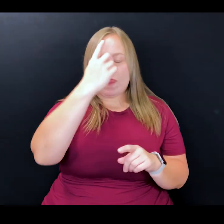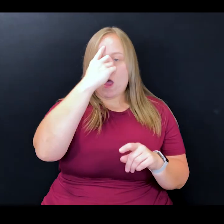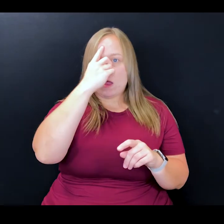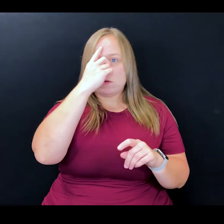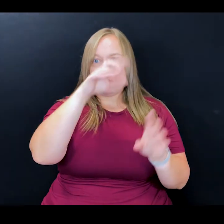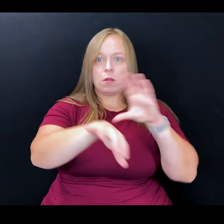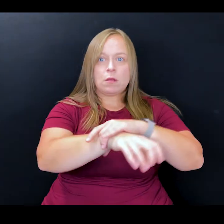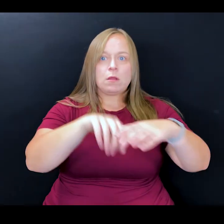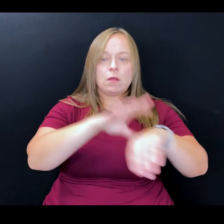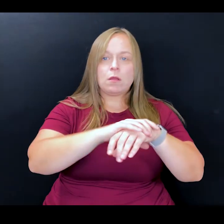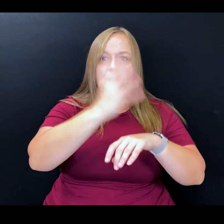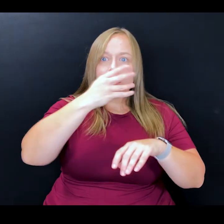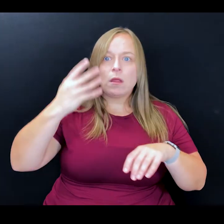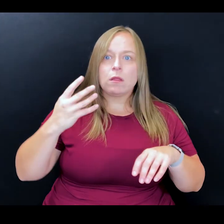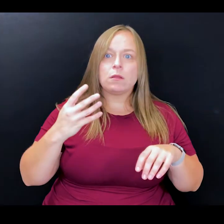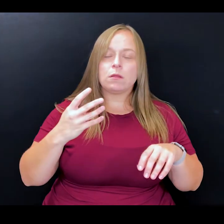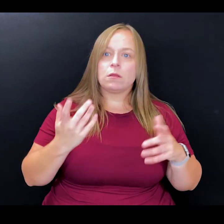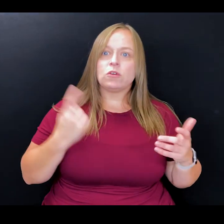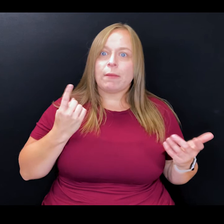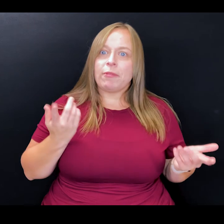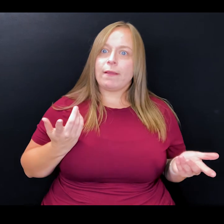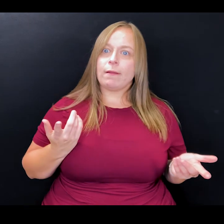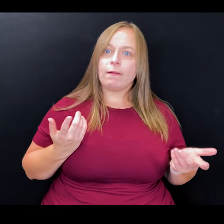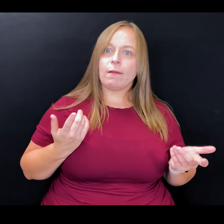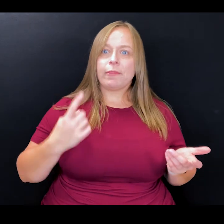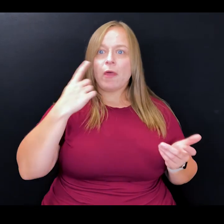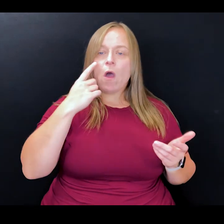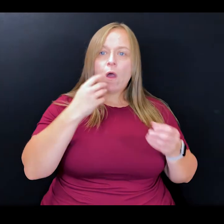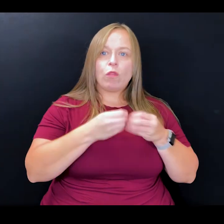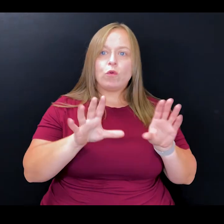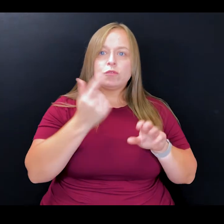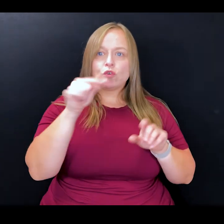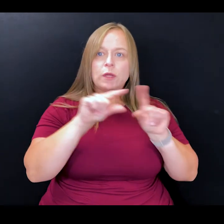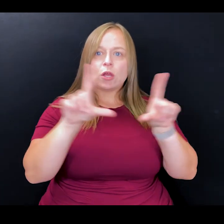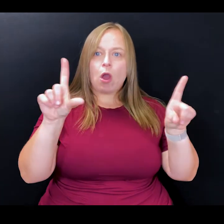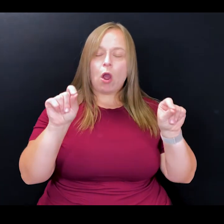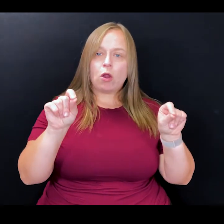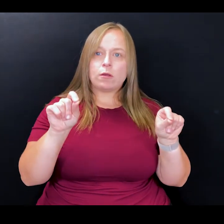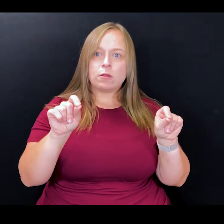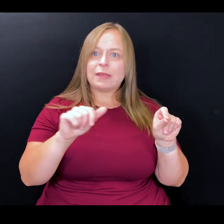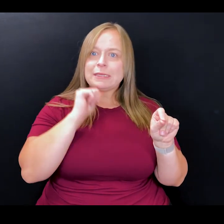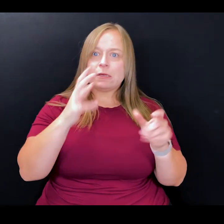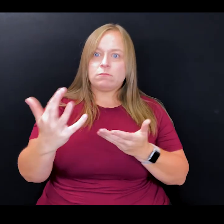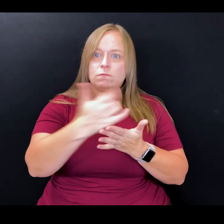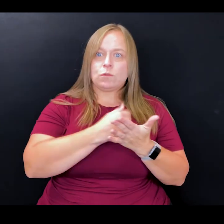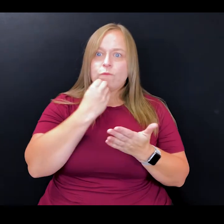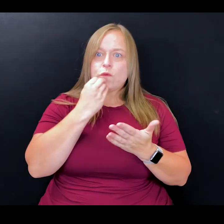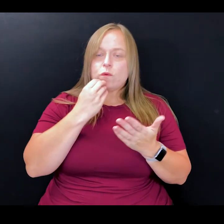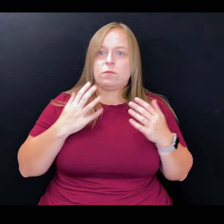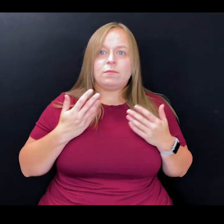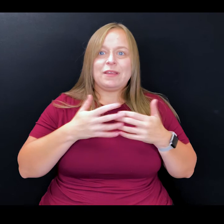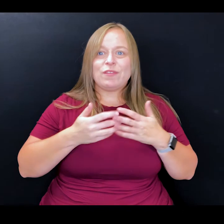might get arrested by immigration. They might lose their chance at getting a green card, all of these things,